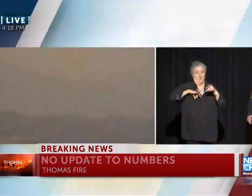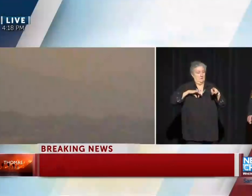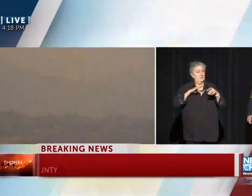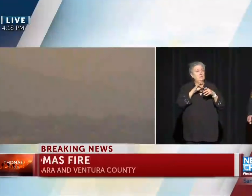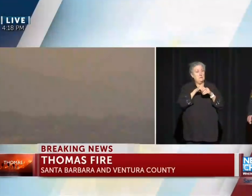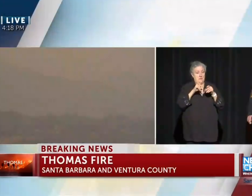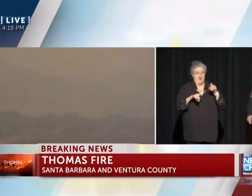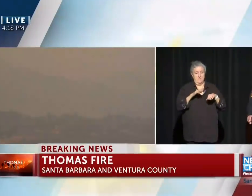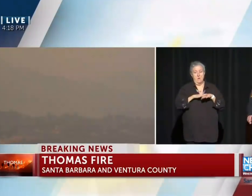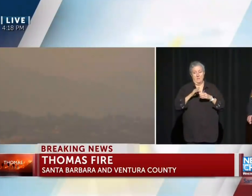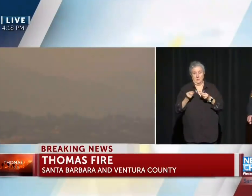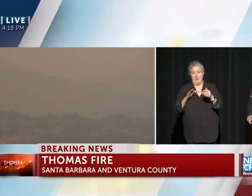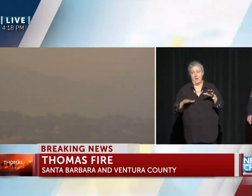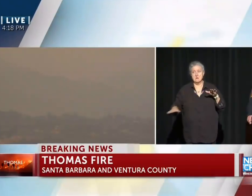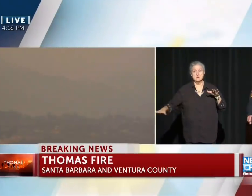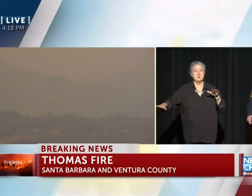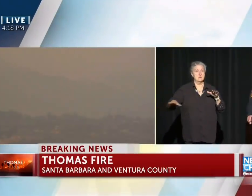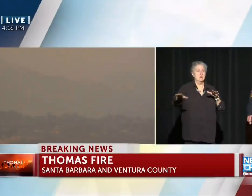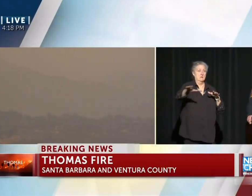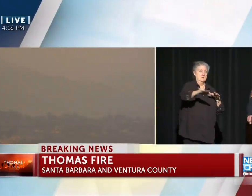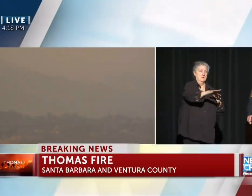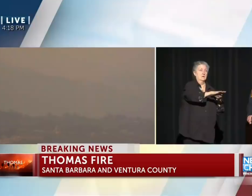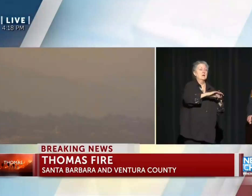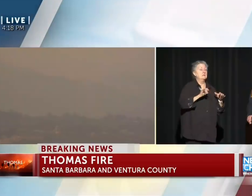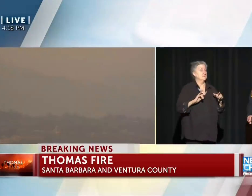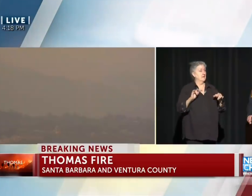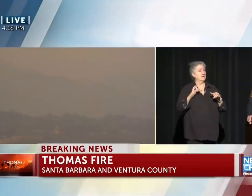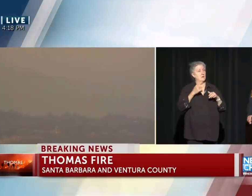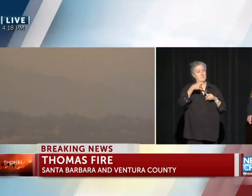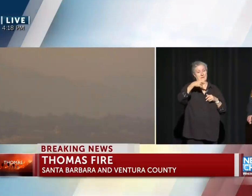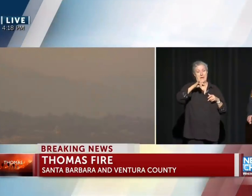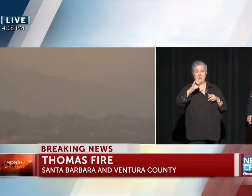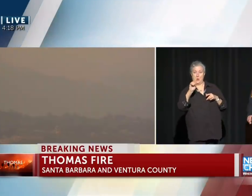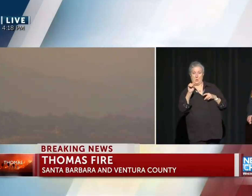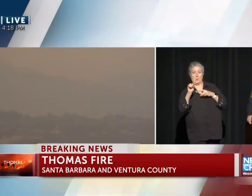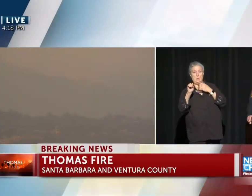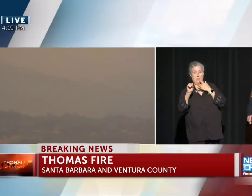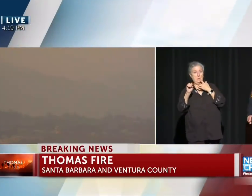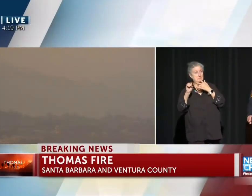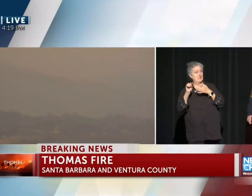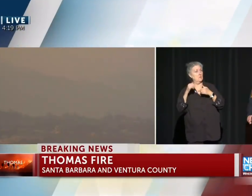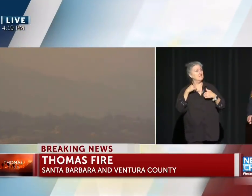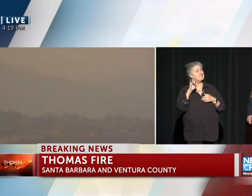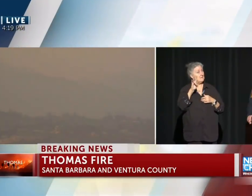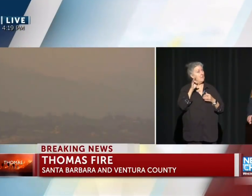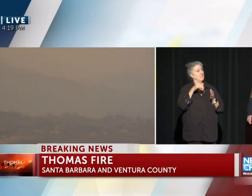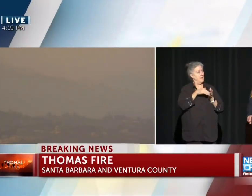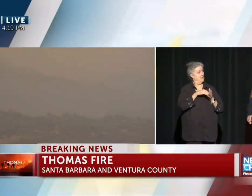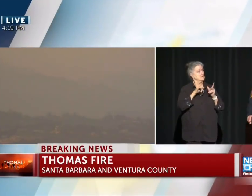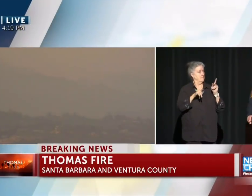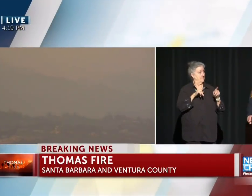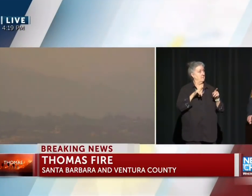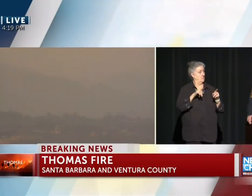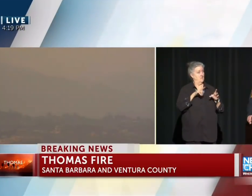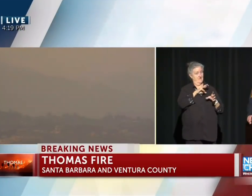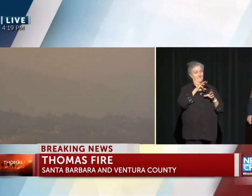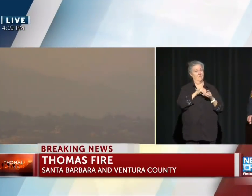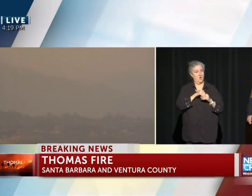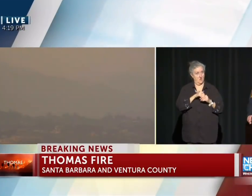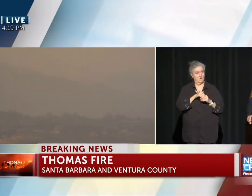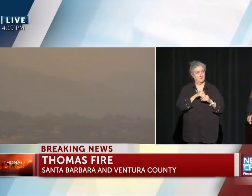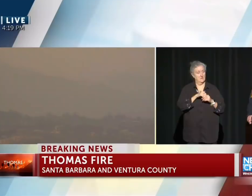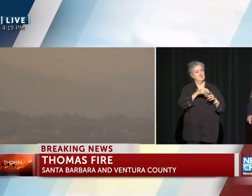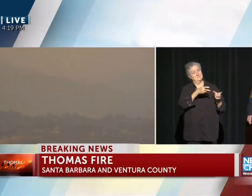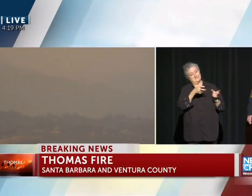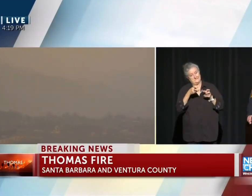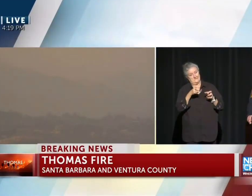that are on the ground. And just like our PIO said, we've got 7,000 people that we've brought into your community